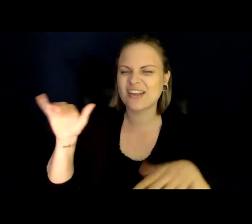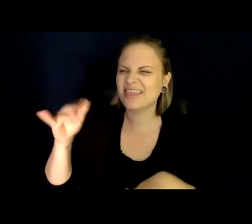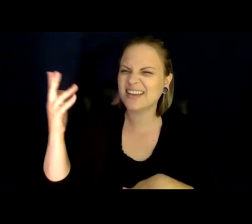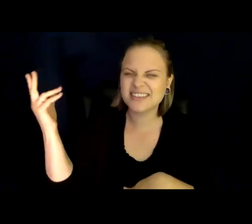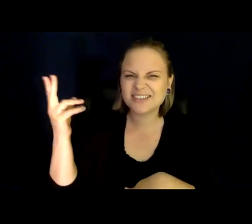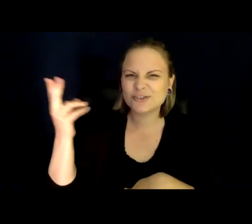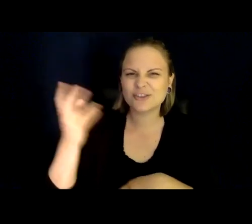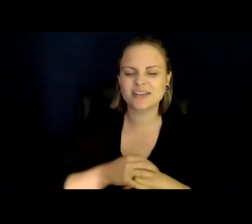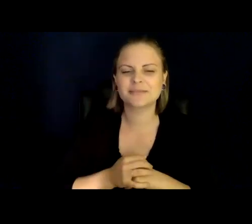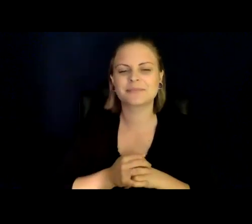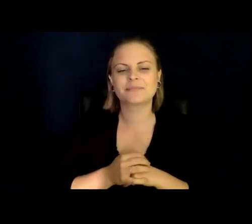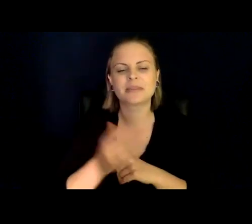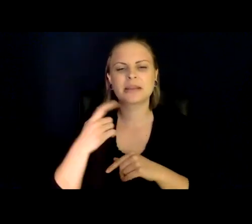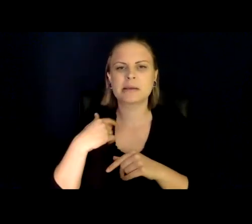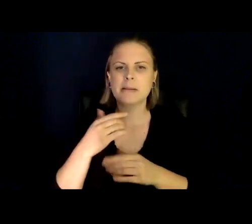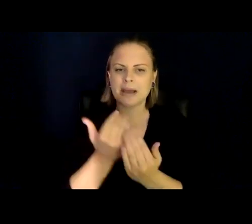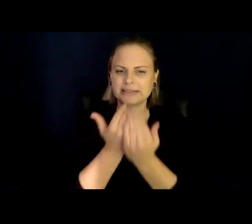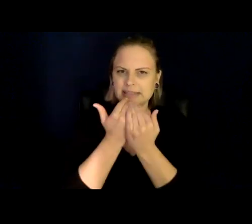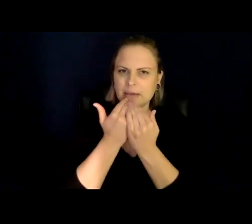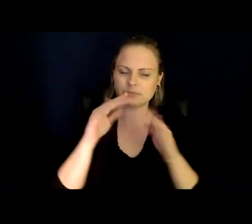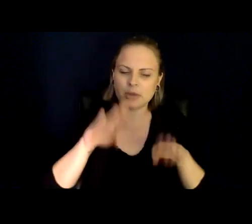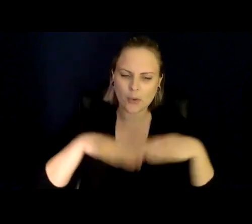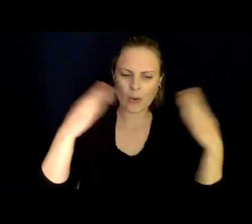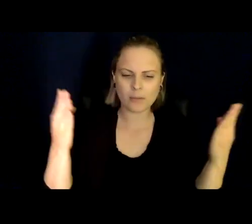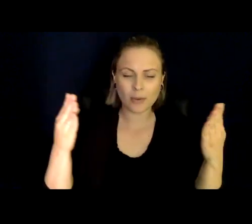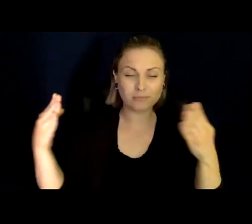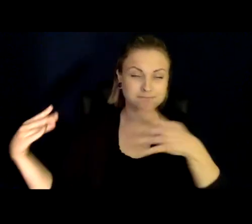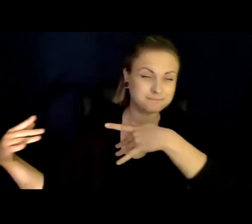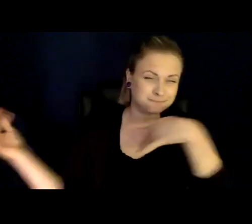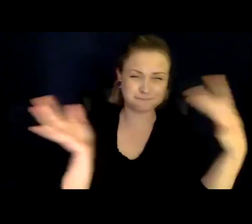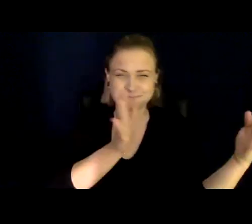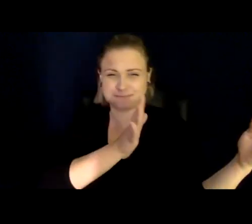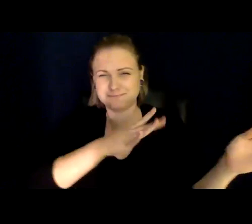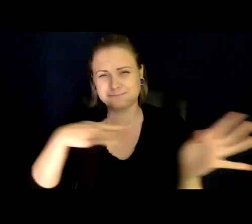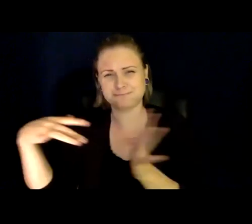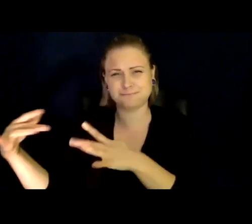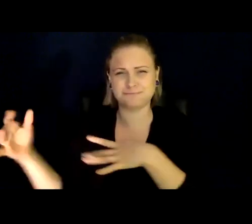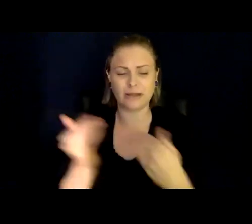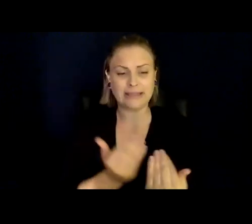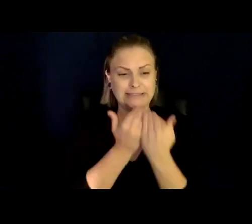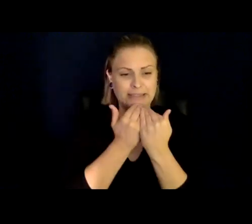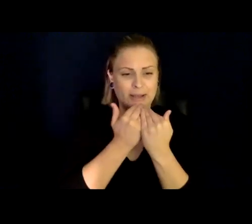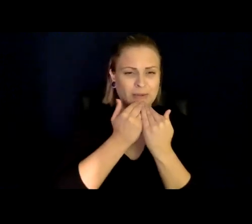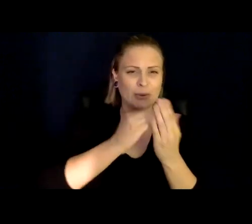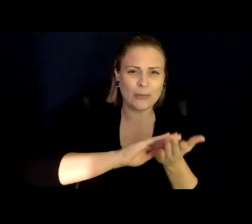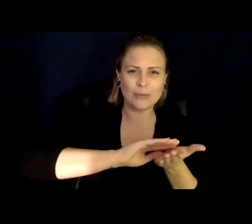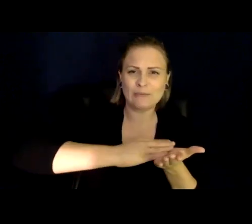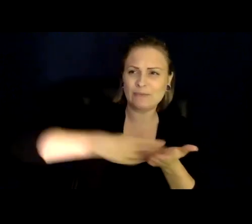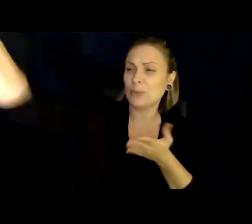I unwrapped my sandwich, the wind blasting at gale force now took it perhaps all the way to Boston, the next